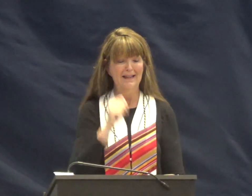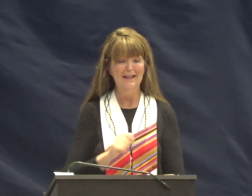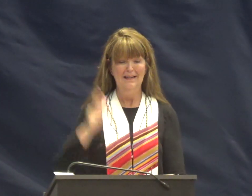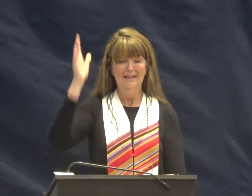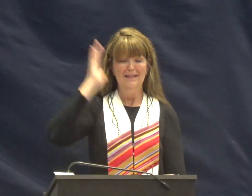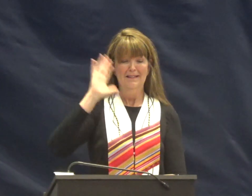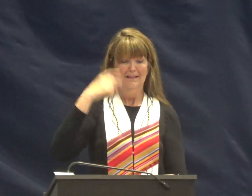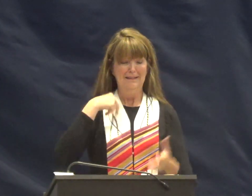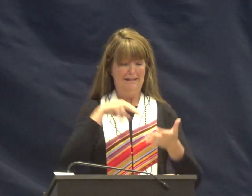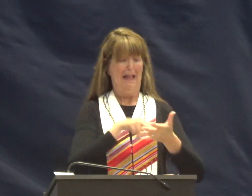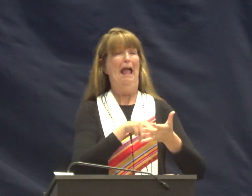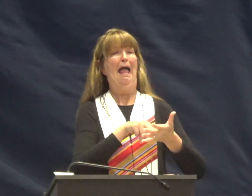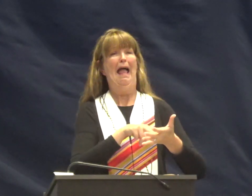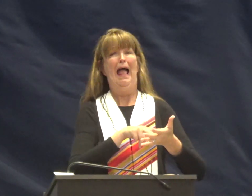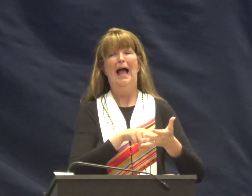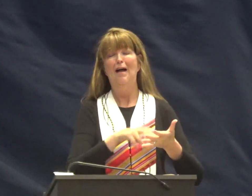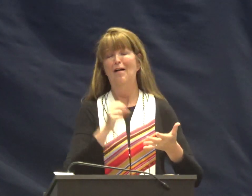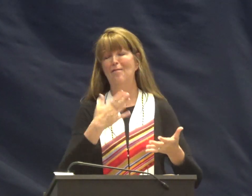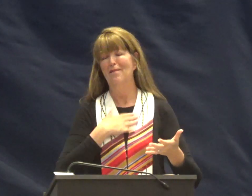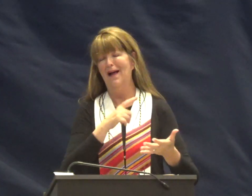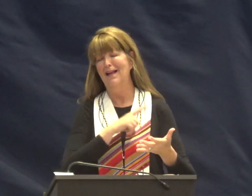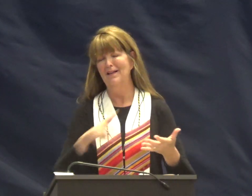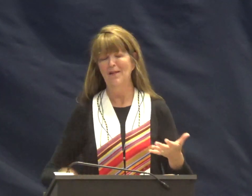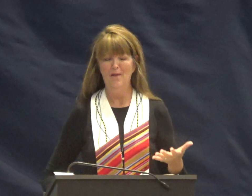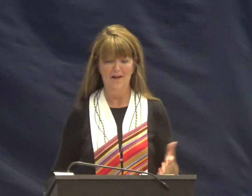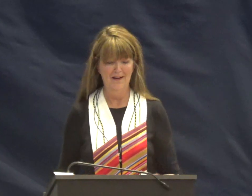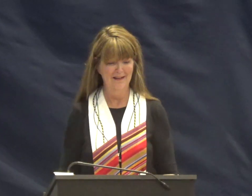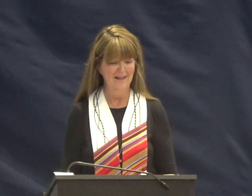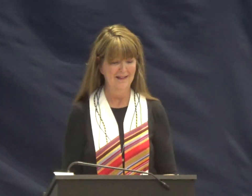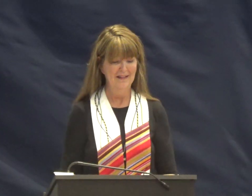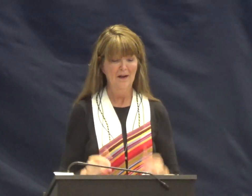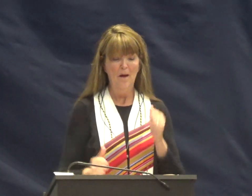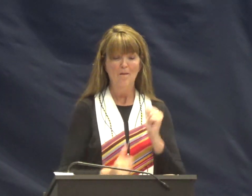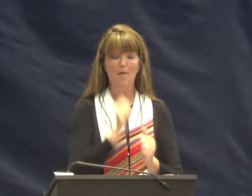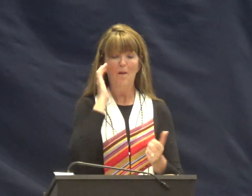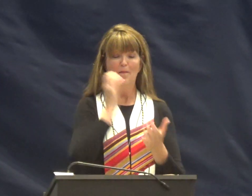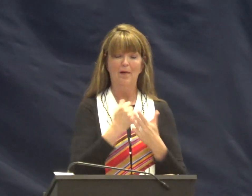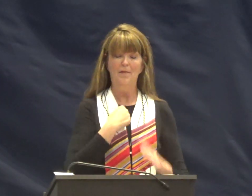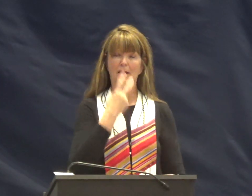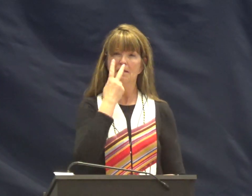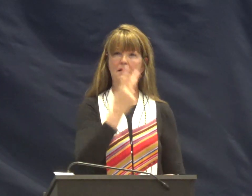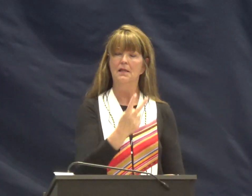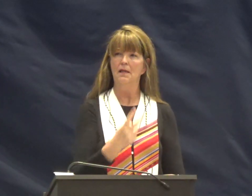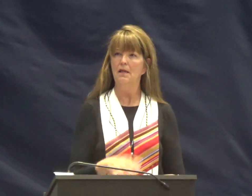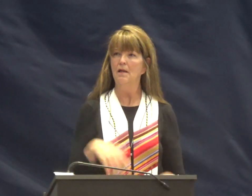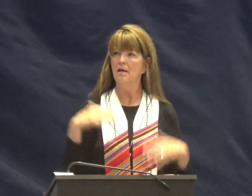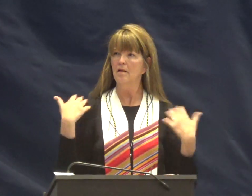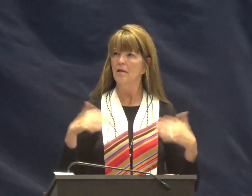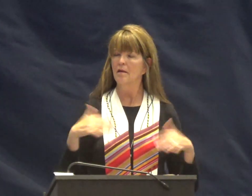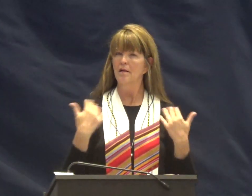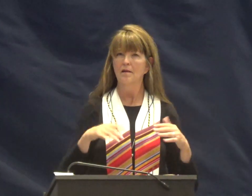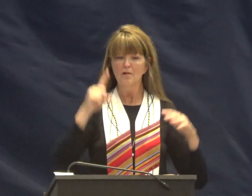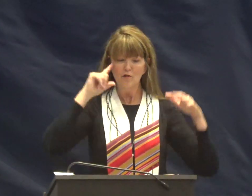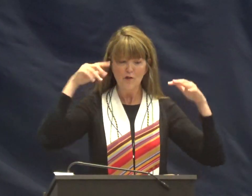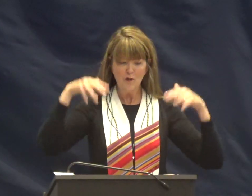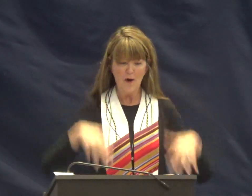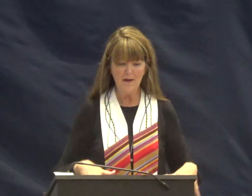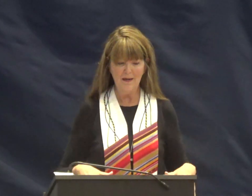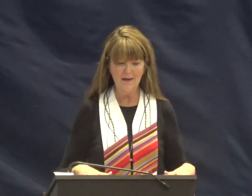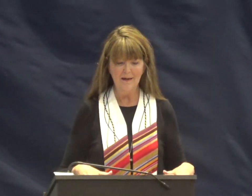mortified how I dressed when I was a teenager. I look at those pictures and think, oh my Lord,